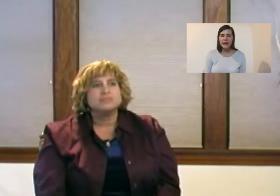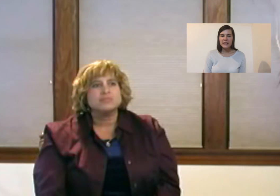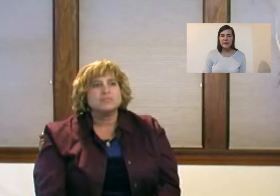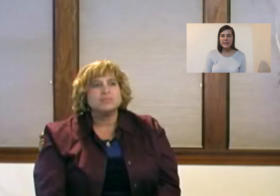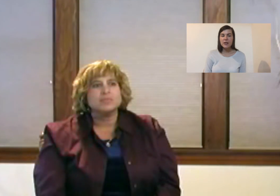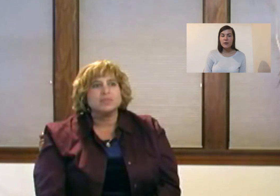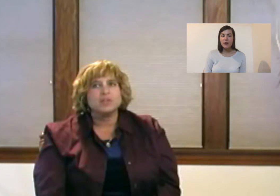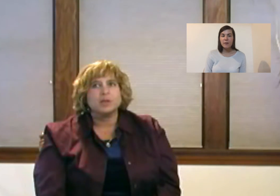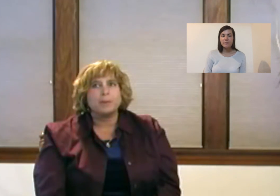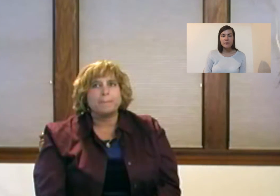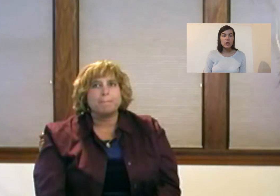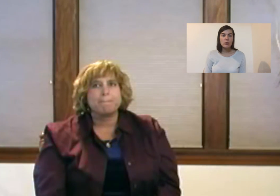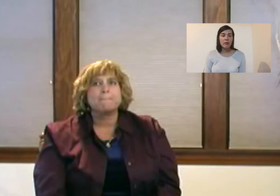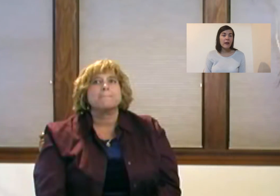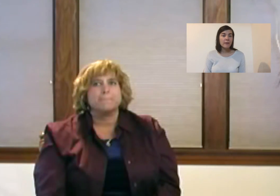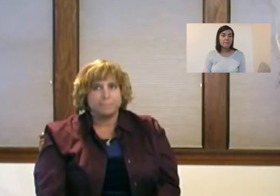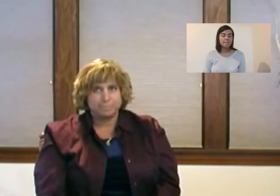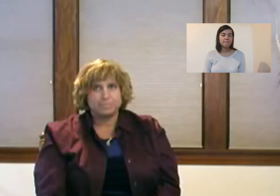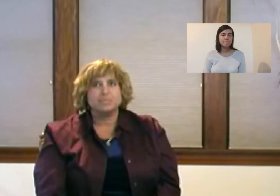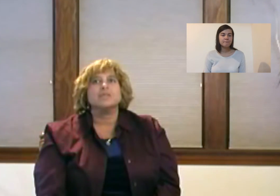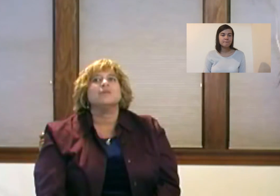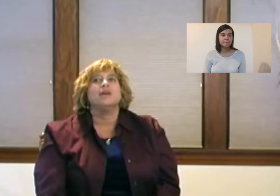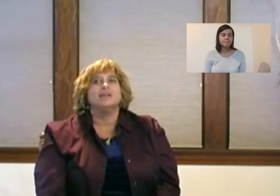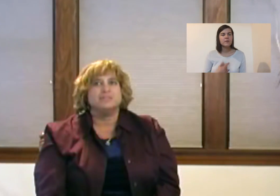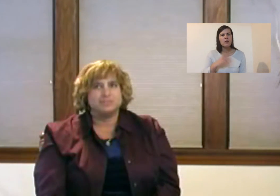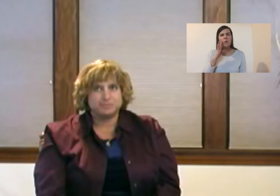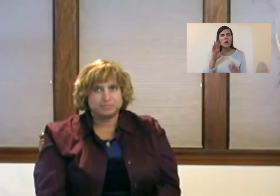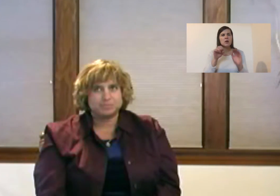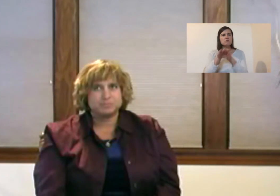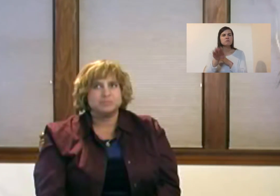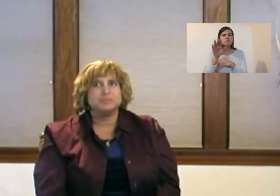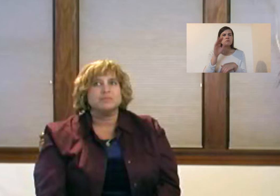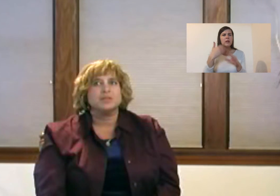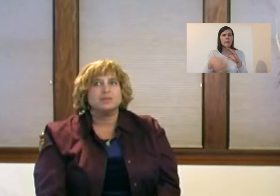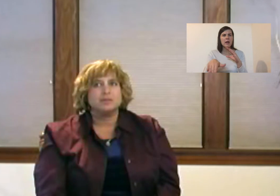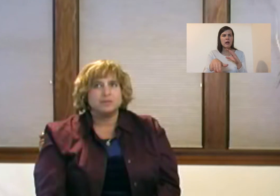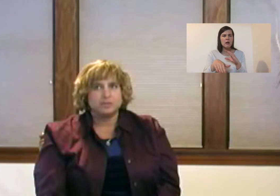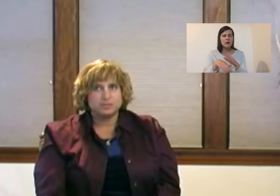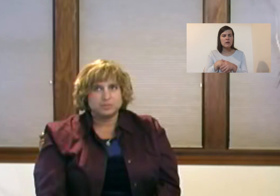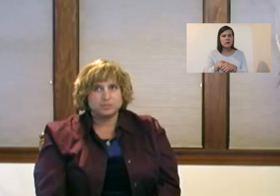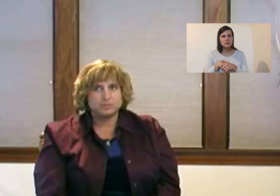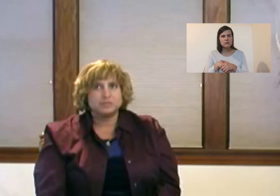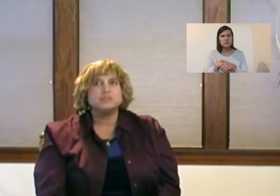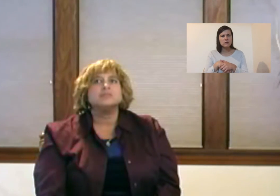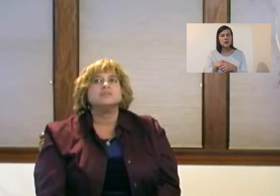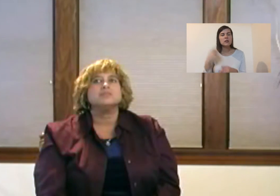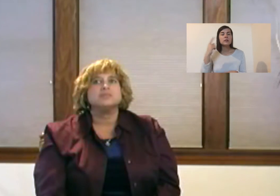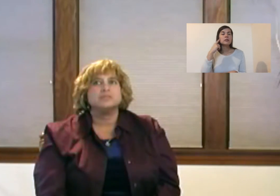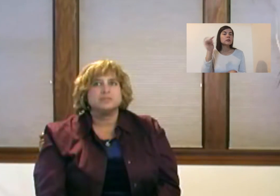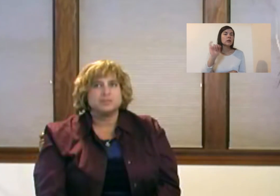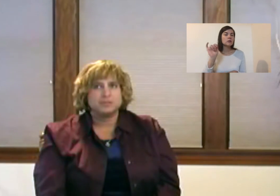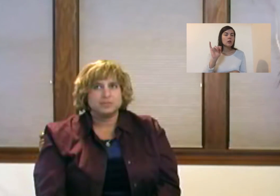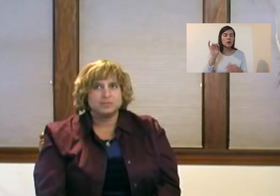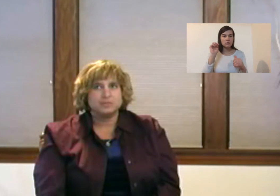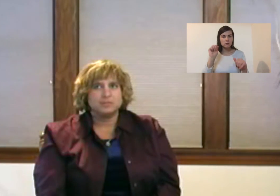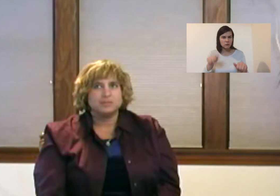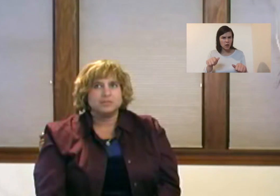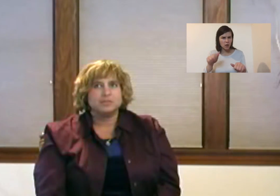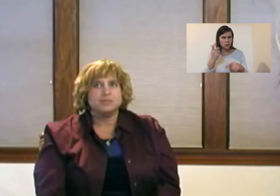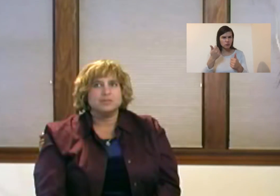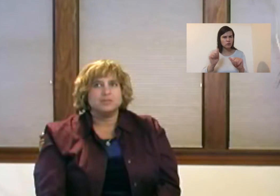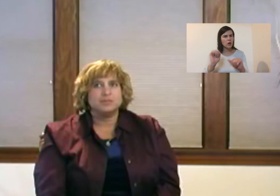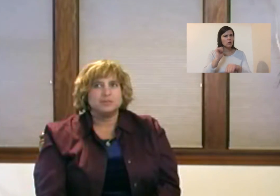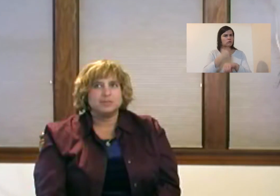So when can I expect to hear from you? I'll send you an email. It sounds like could we try to set something